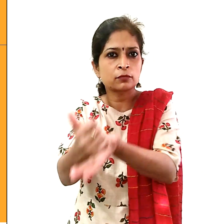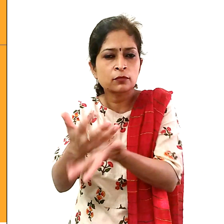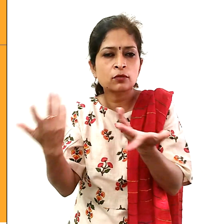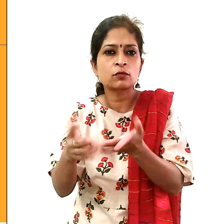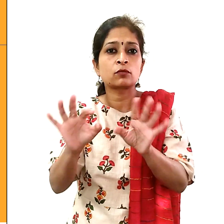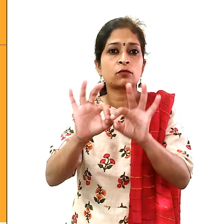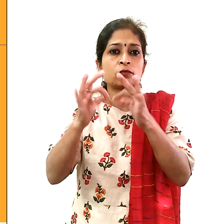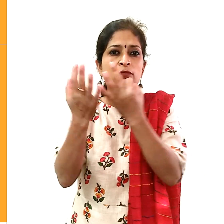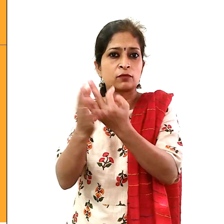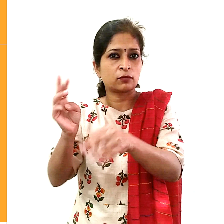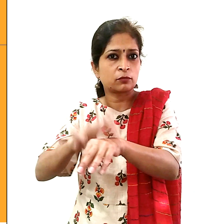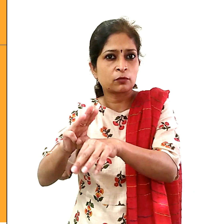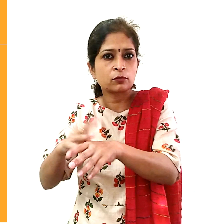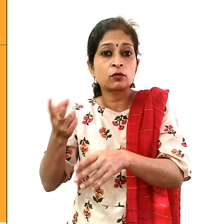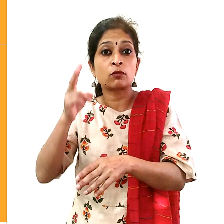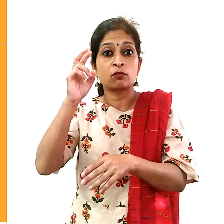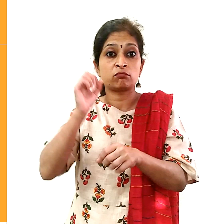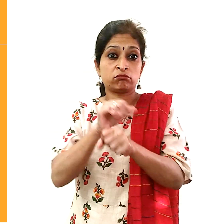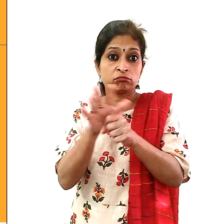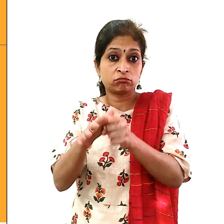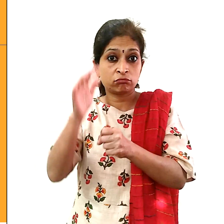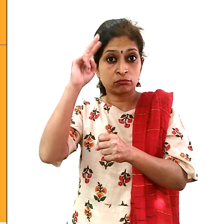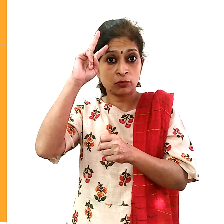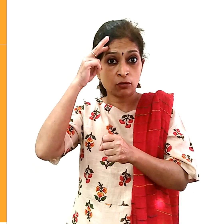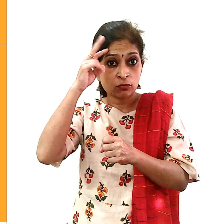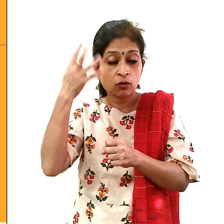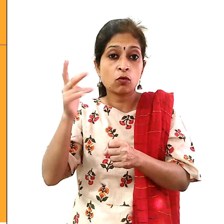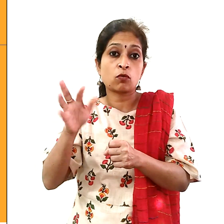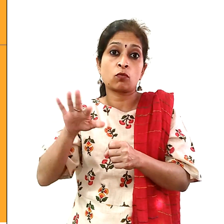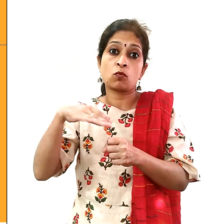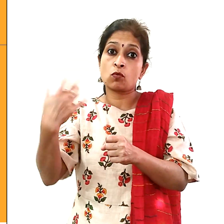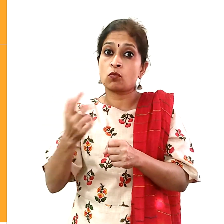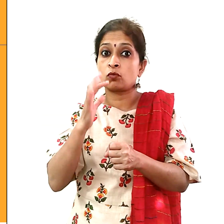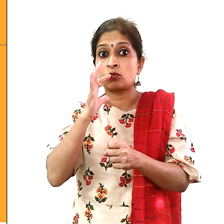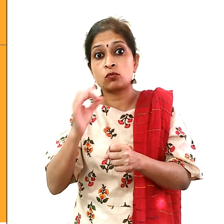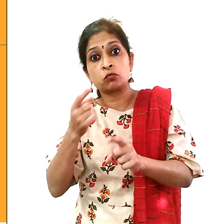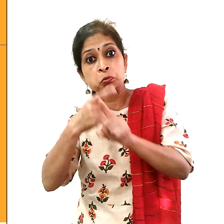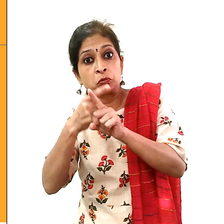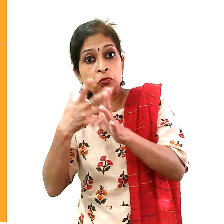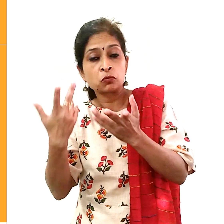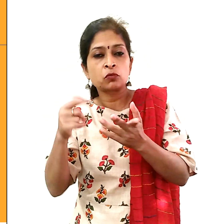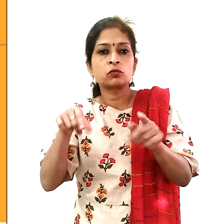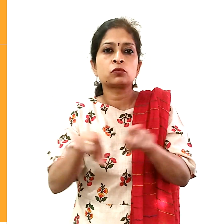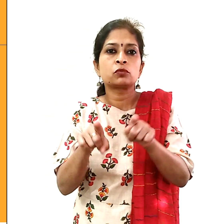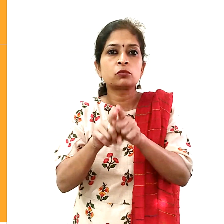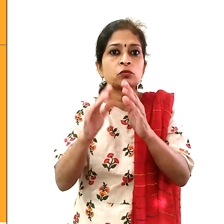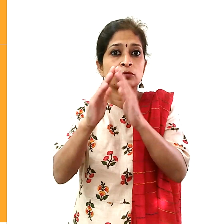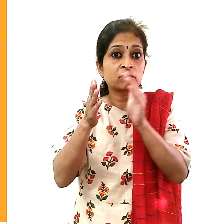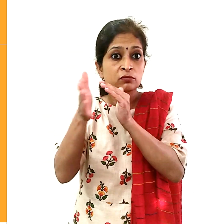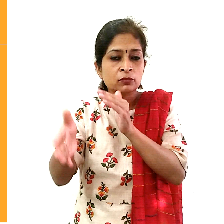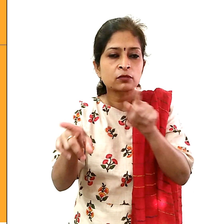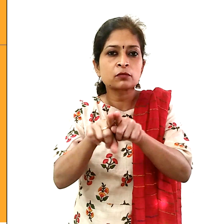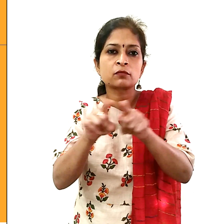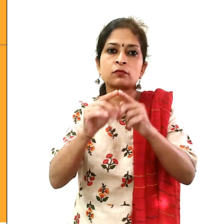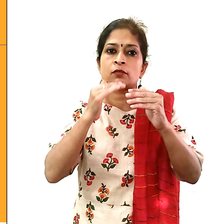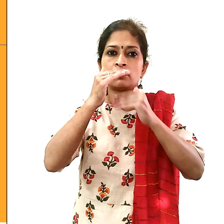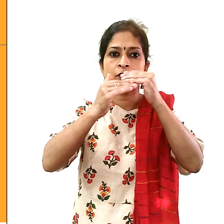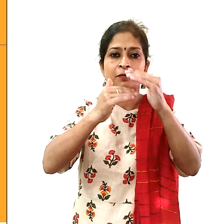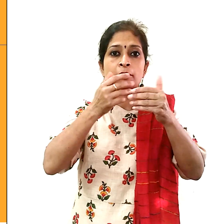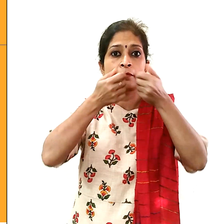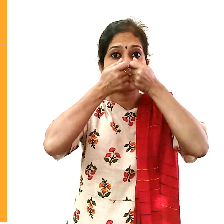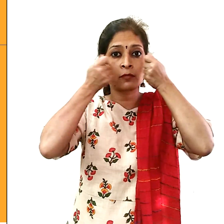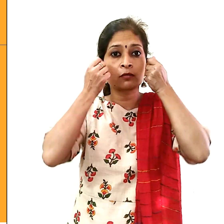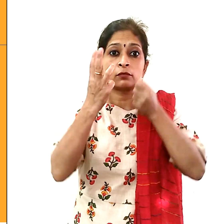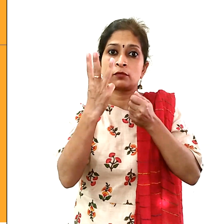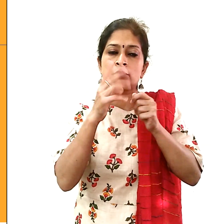person, close family contacts of such suspect or confirmed cases undergoing home care should also use